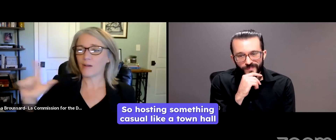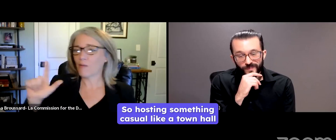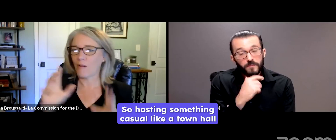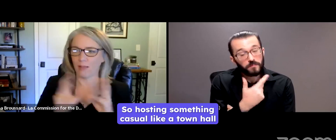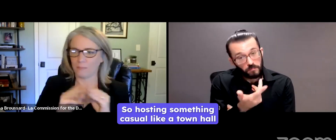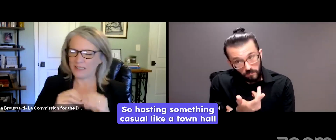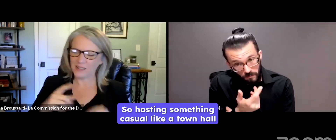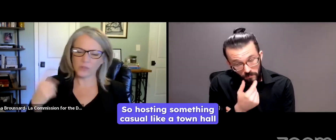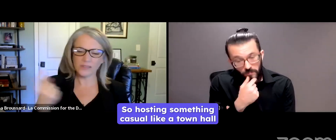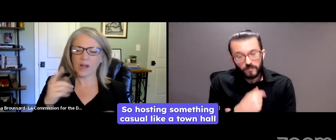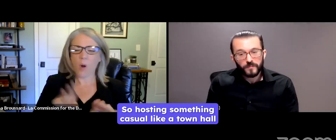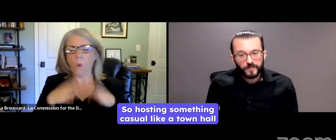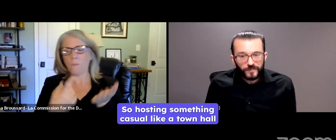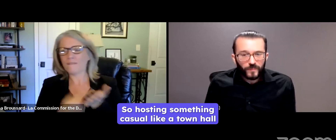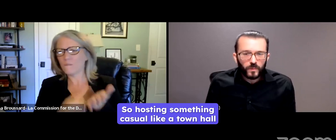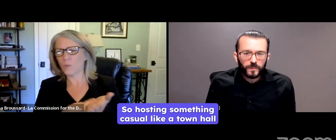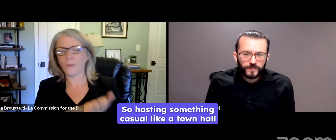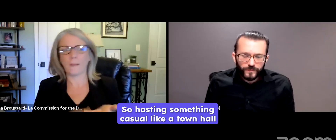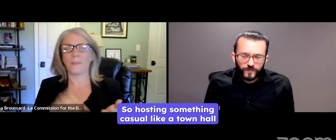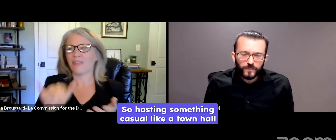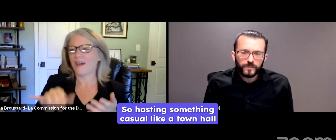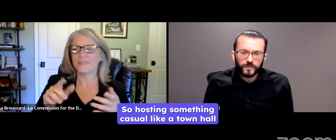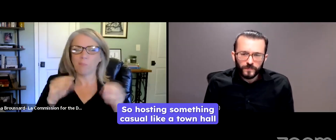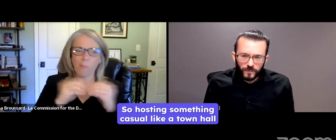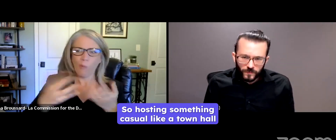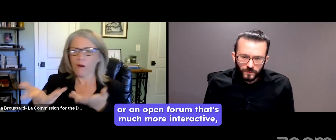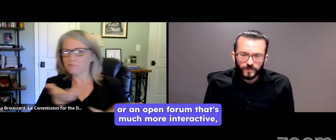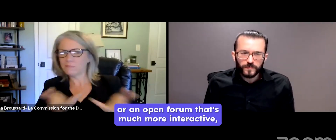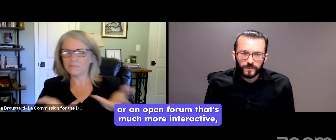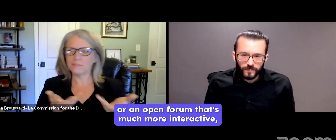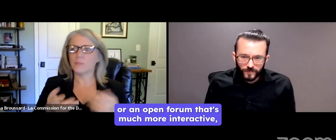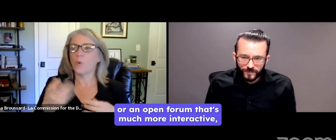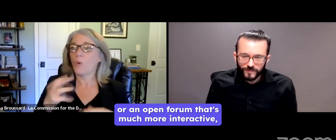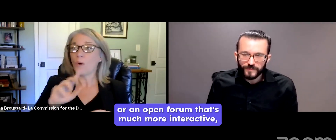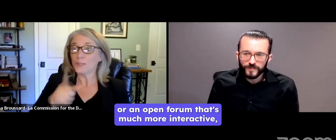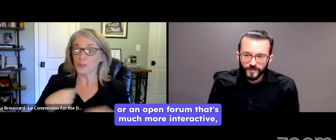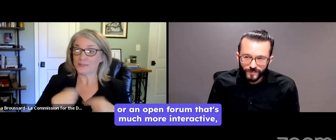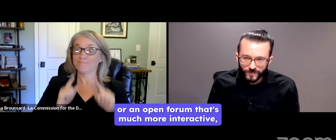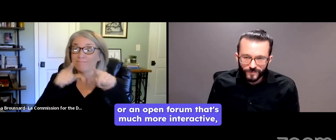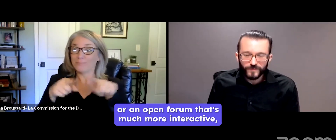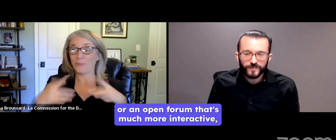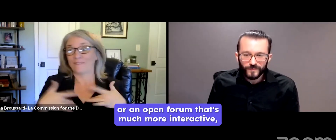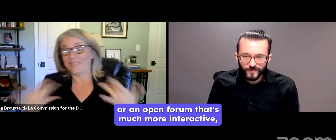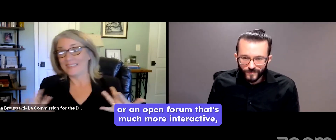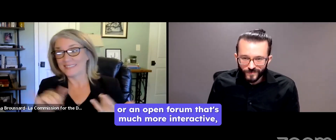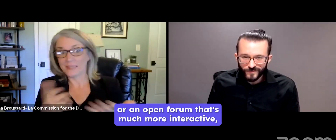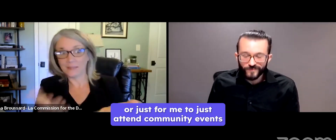So hosting something casual like a town hall or an open forum that's much more interactive, or